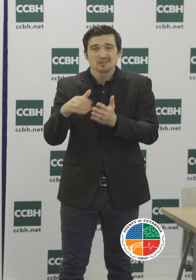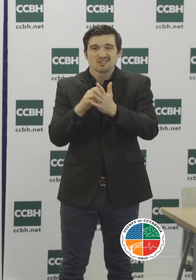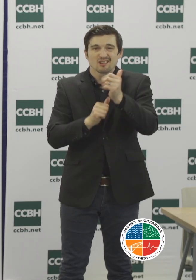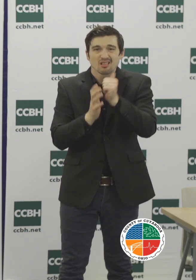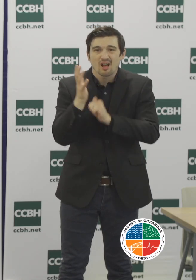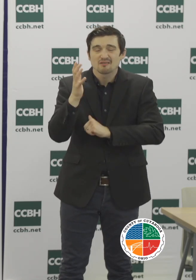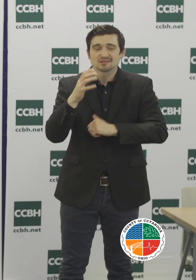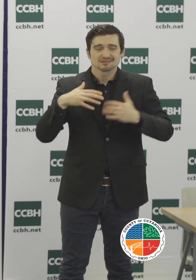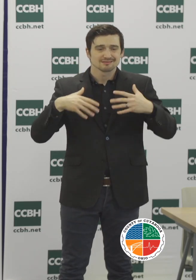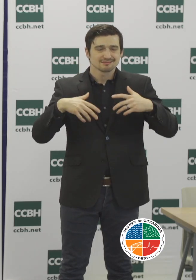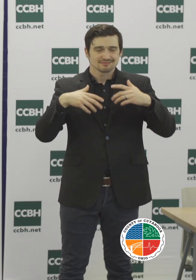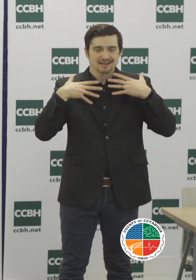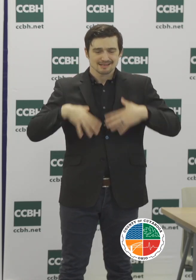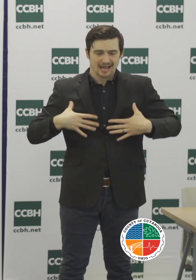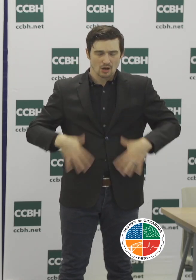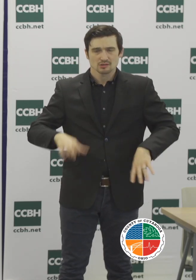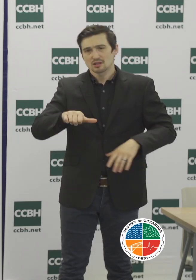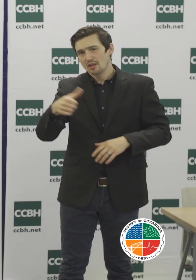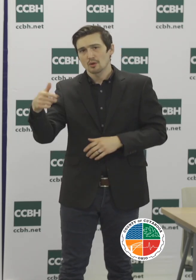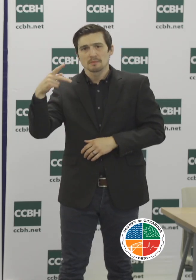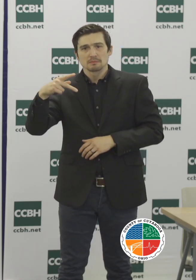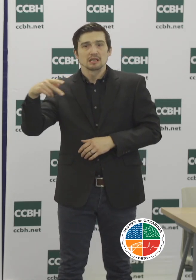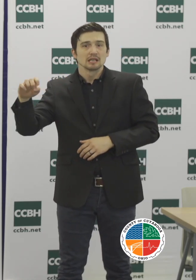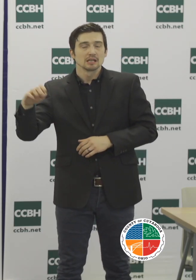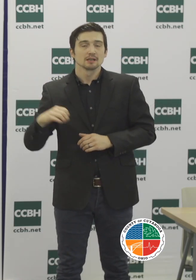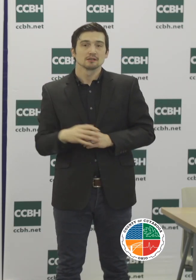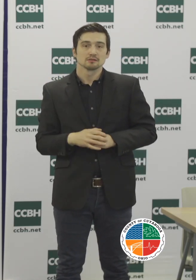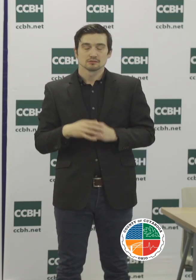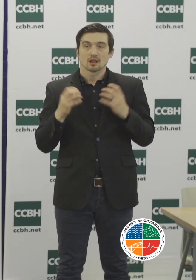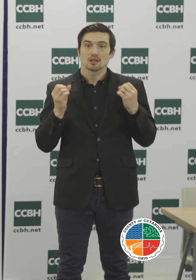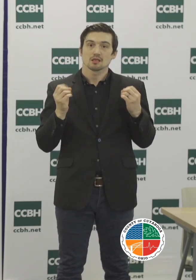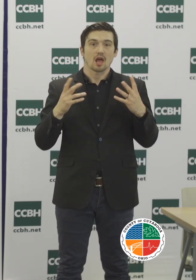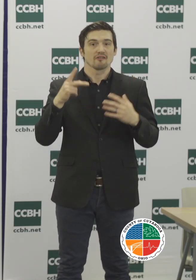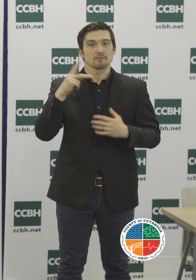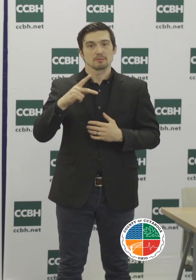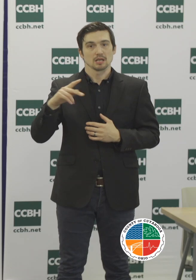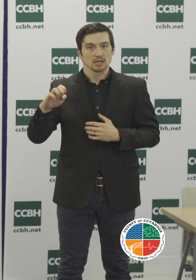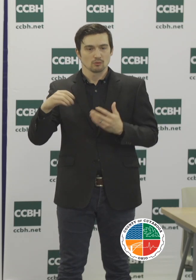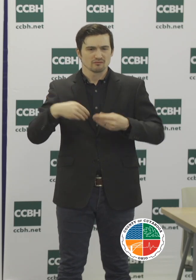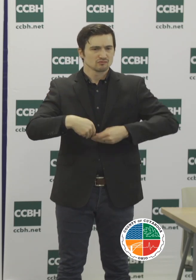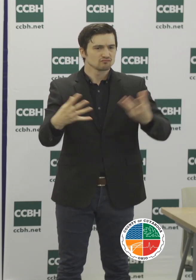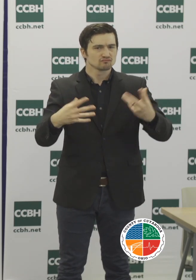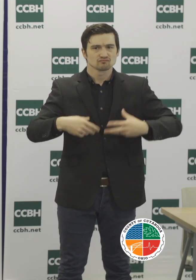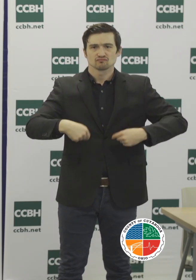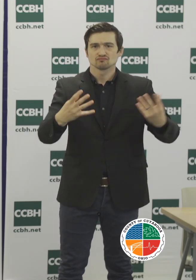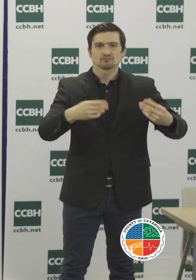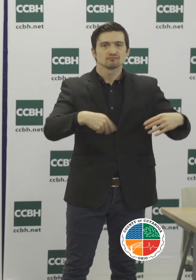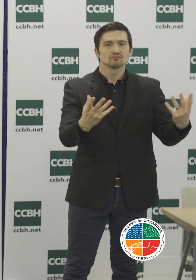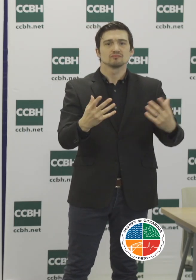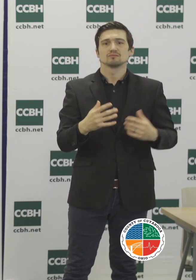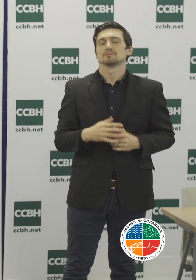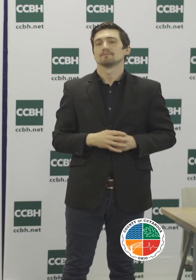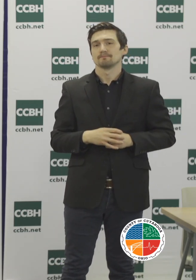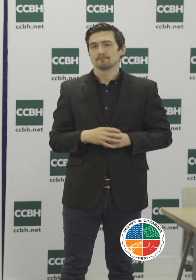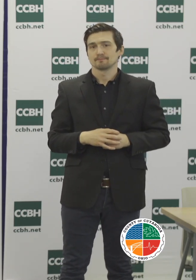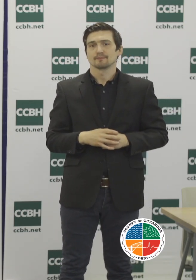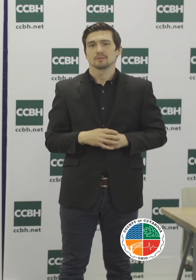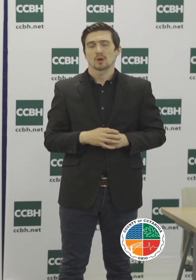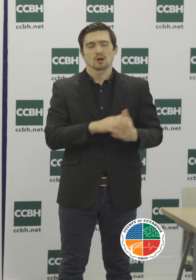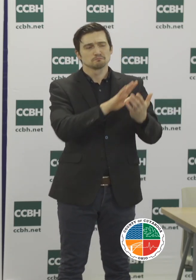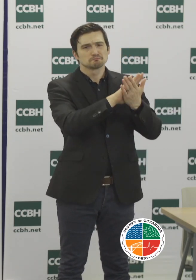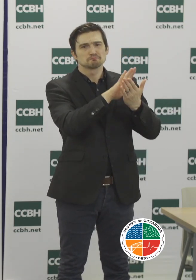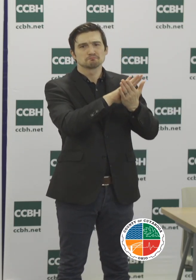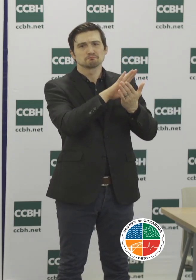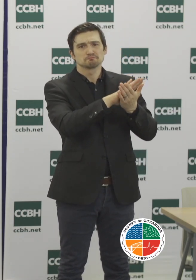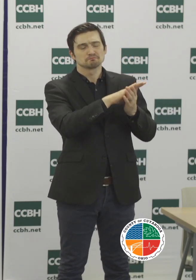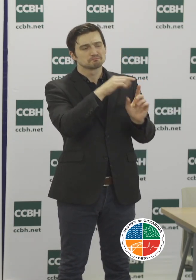gloves and gowns and other protective items. It's a lot of PPE. I can't say enough about the great work that's been